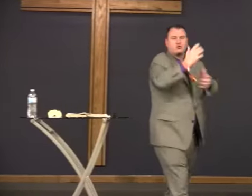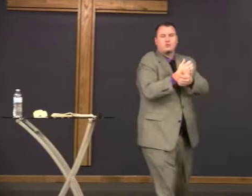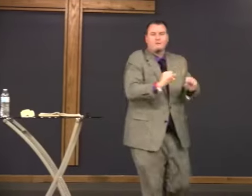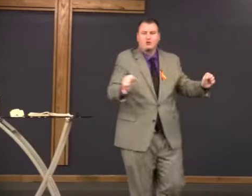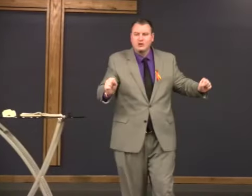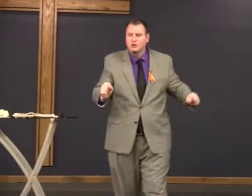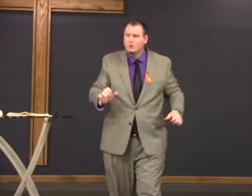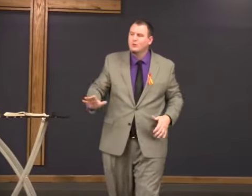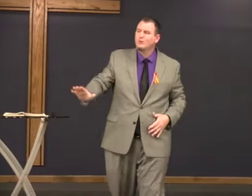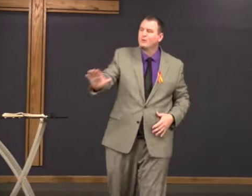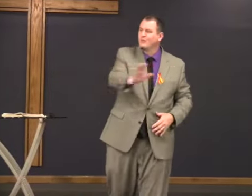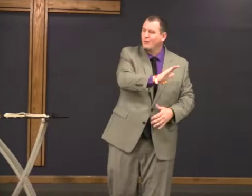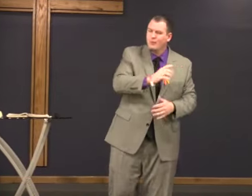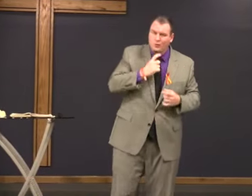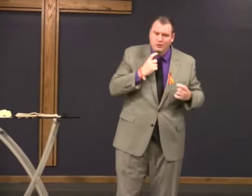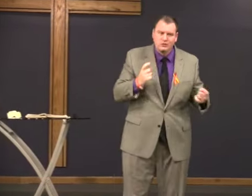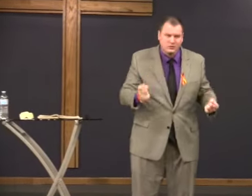to help you.